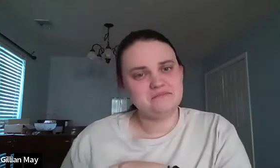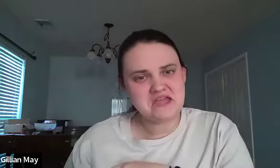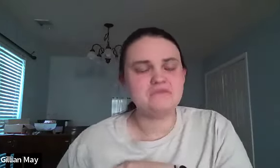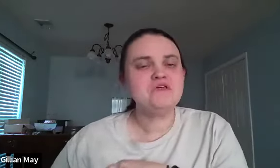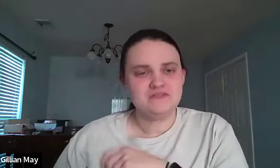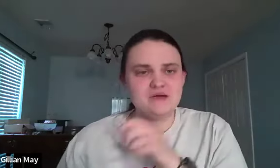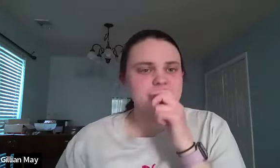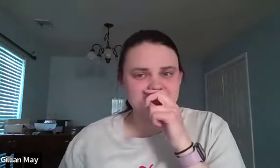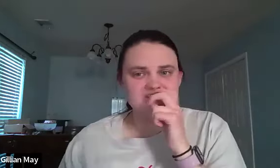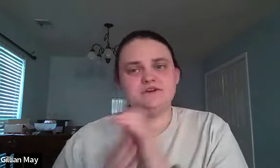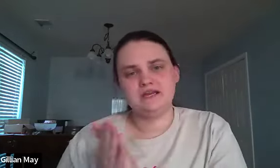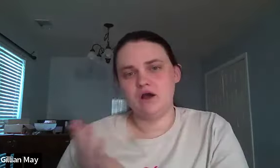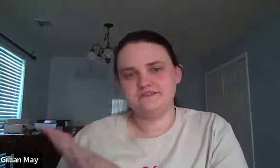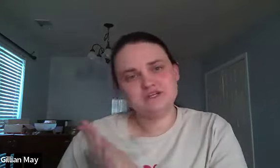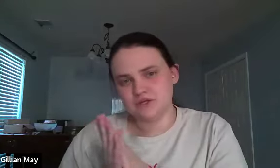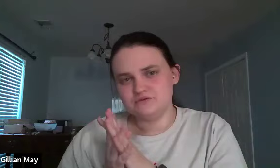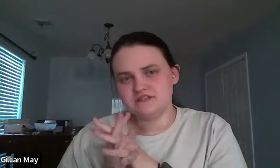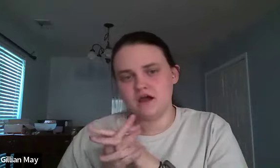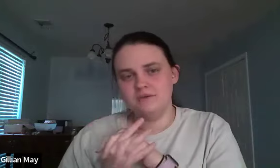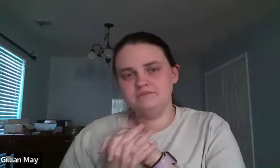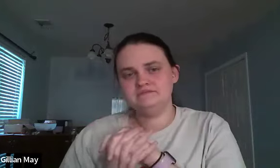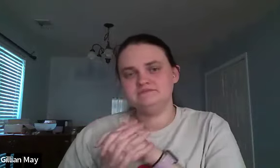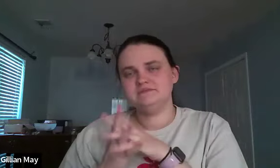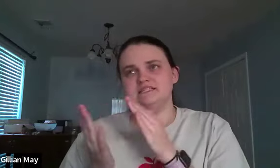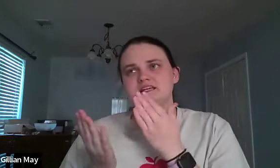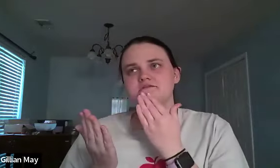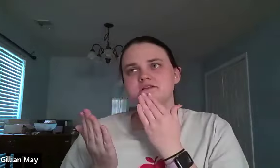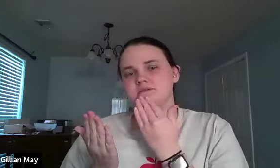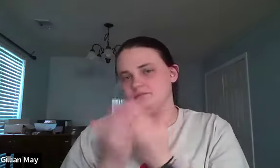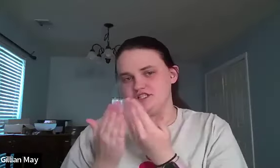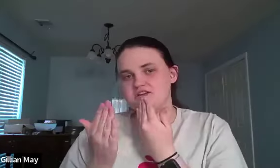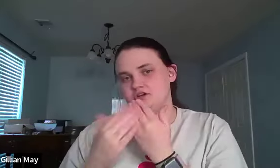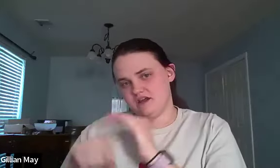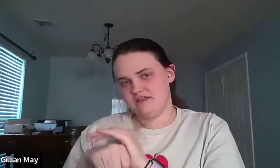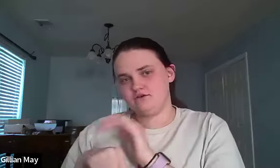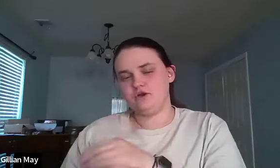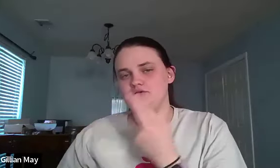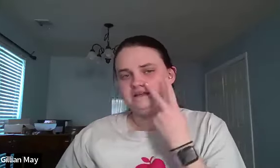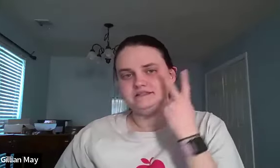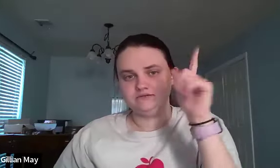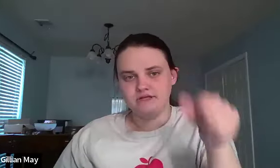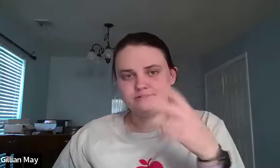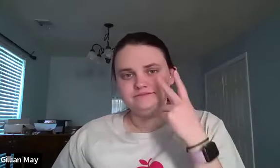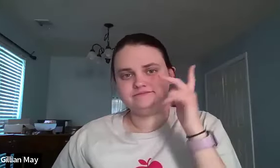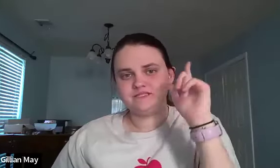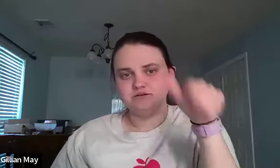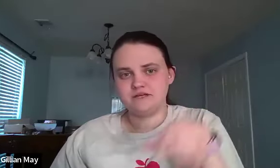But yeah, that one is also very often used. Instead of like some people just saying good night, they'll go like see you later. See you later.